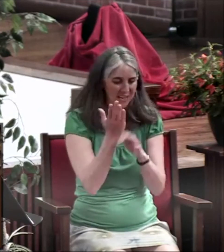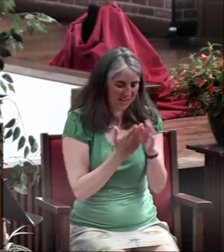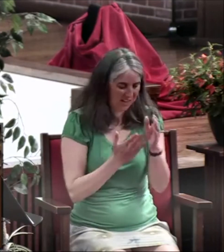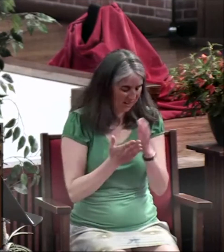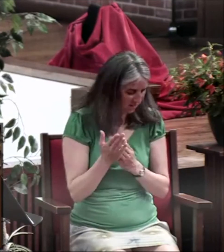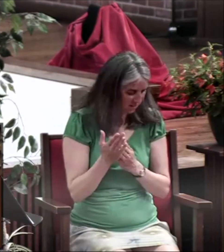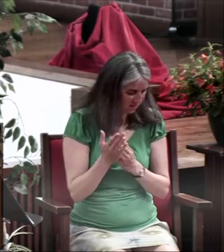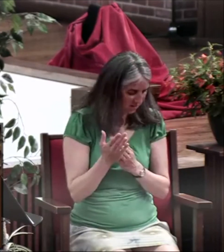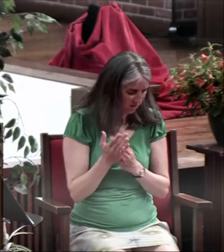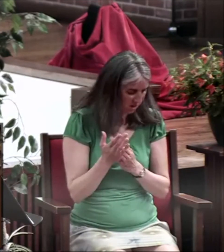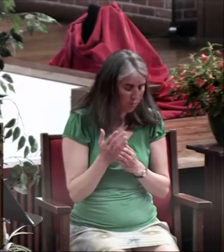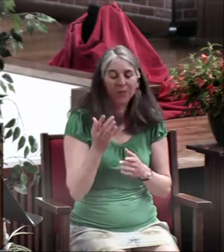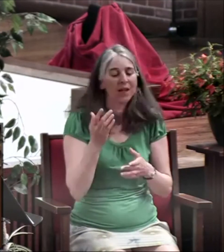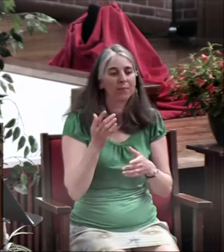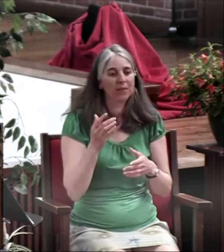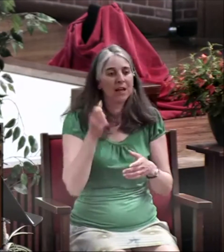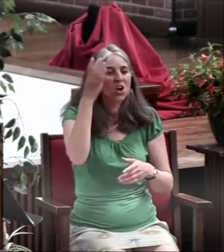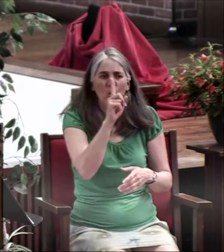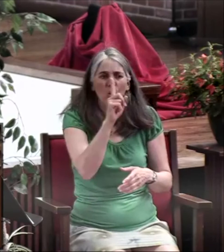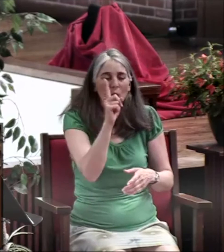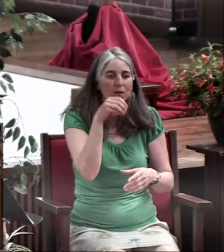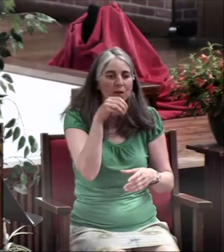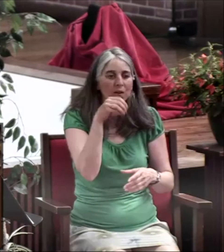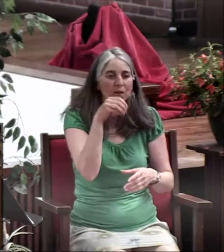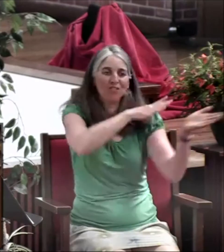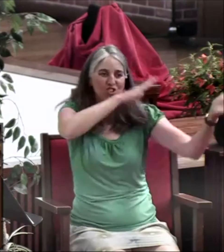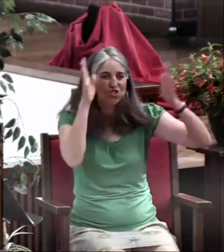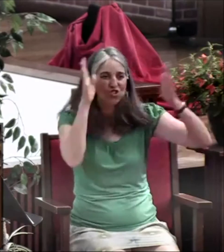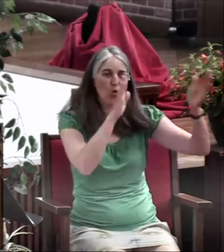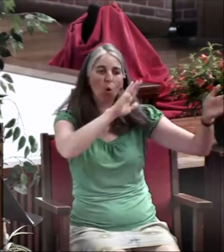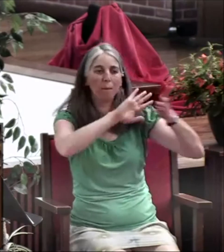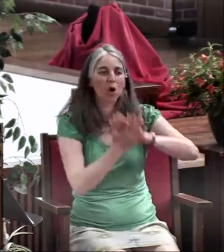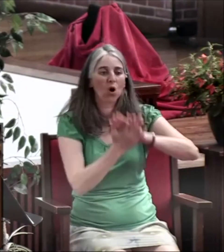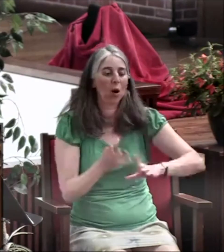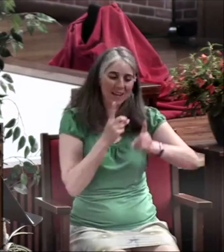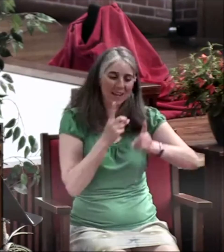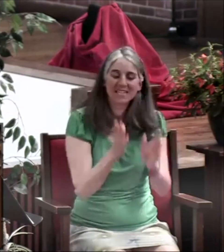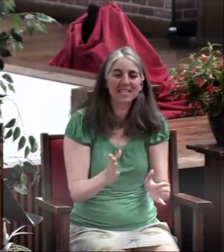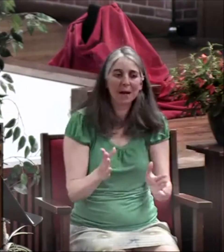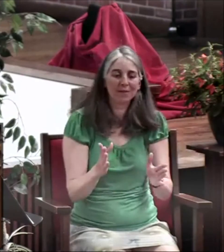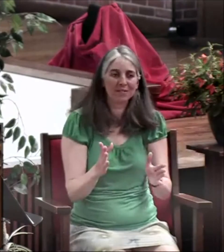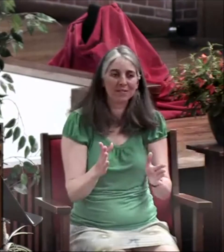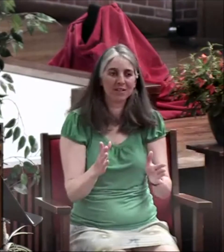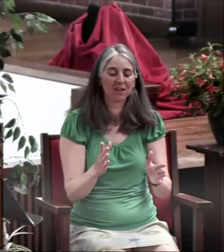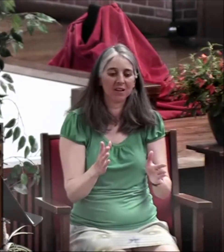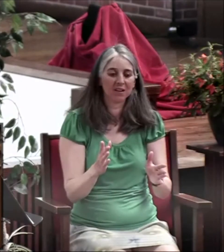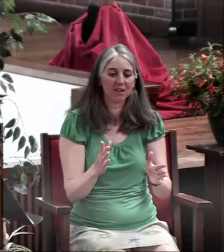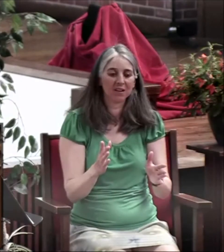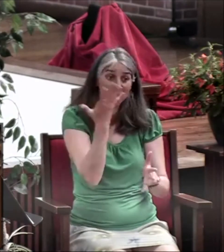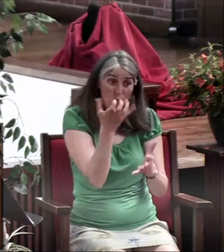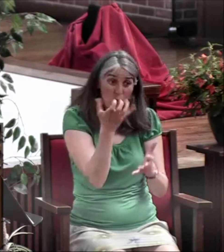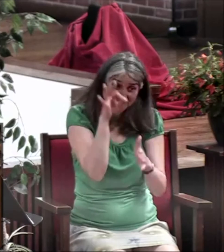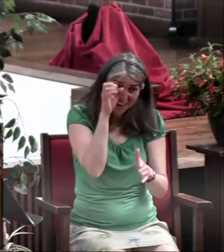middle of a storm, calming disciples down, and then saying, peace, be still. If you want to find God, you're going to